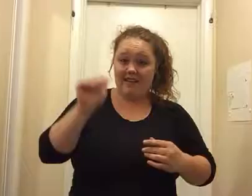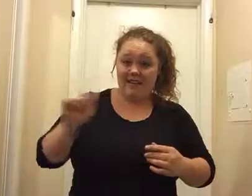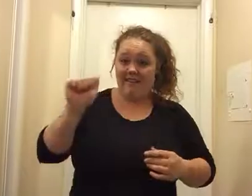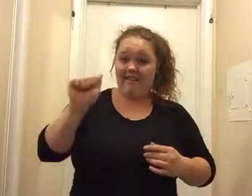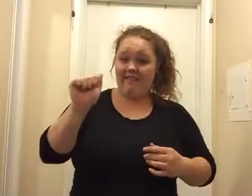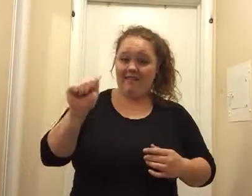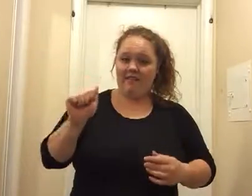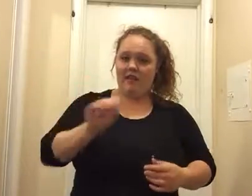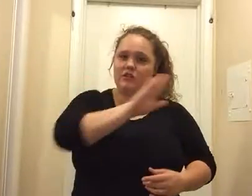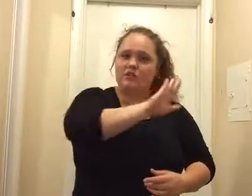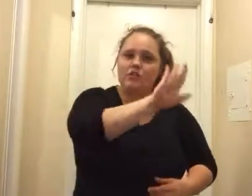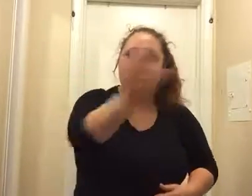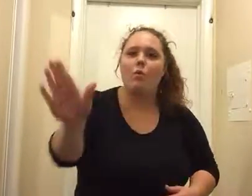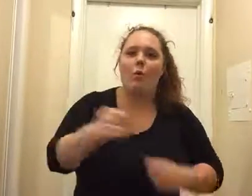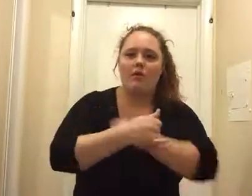your country.